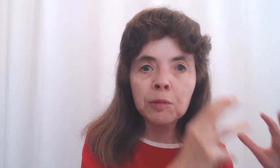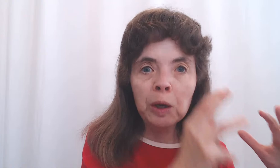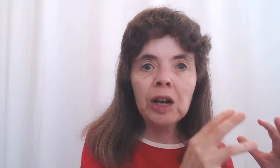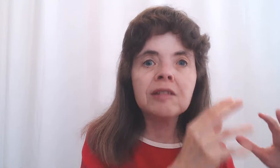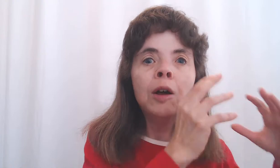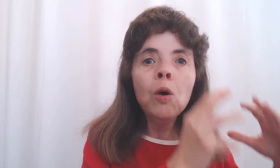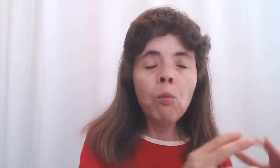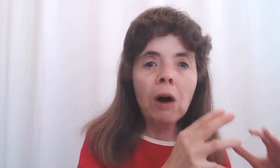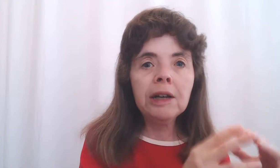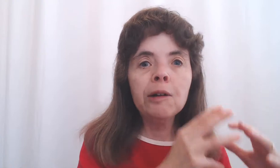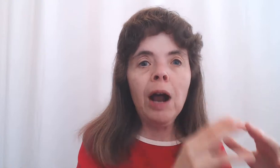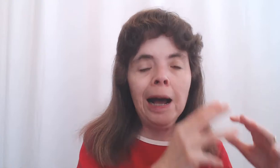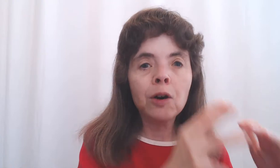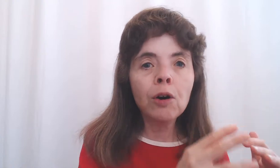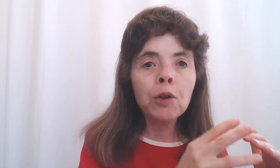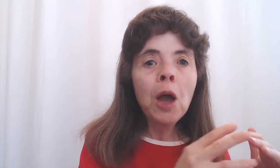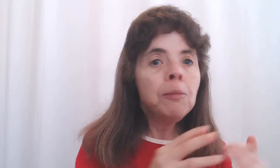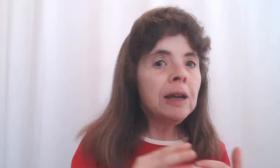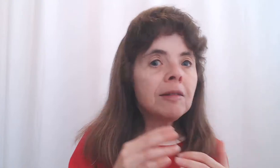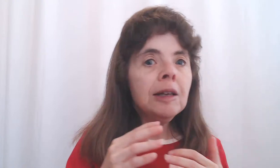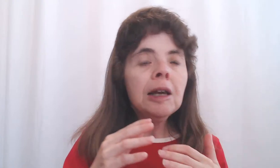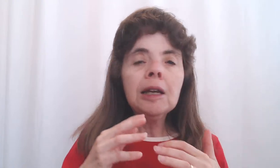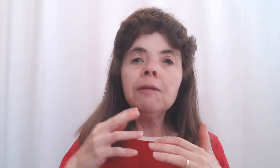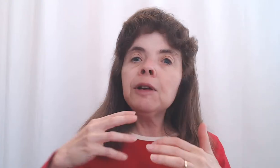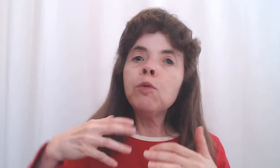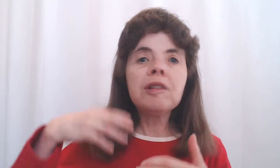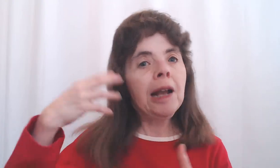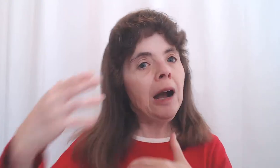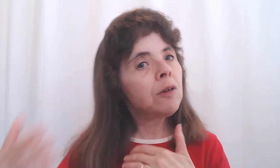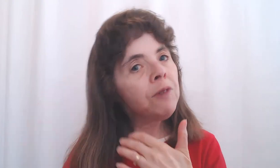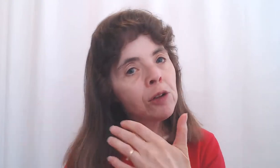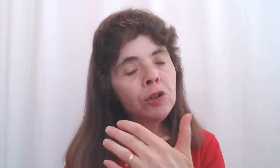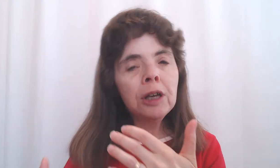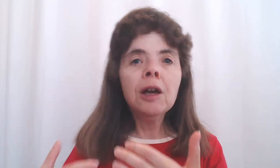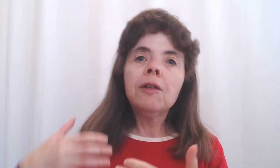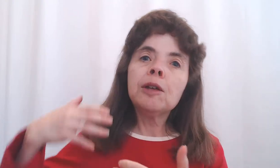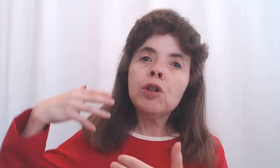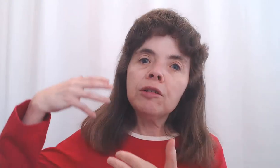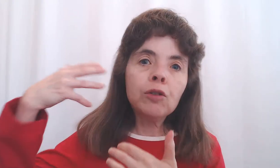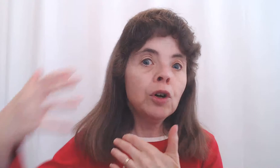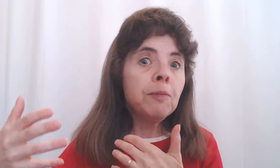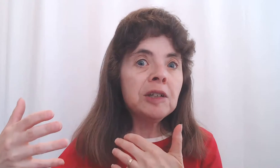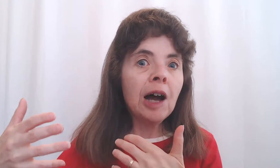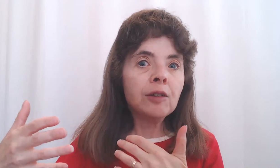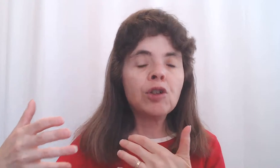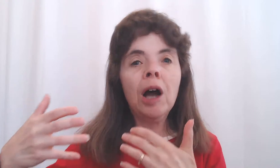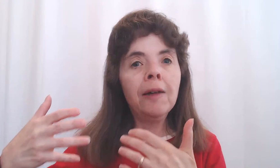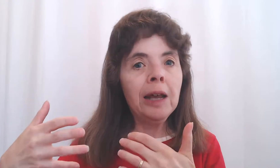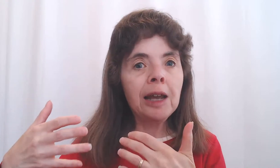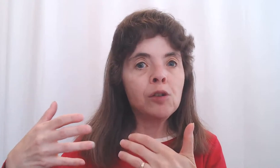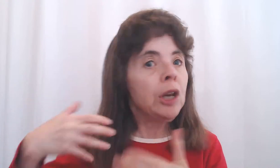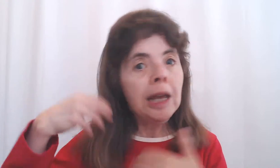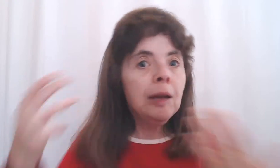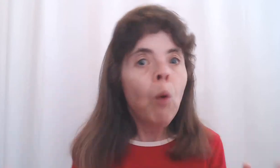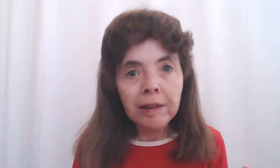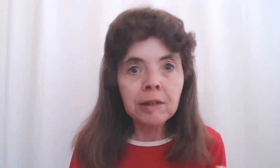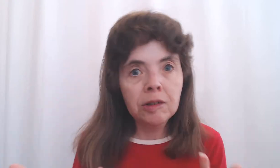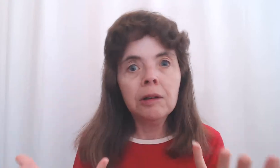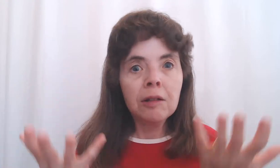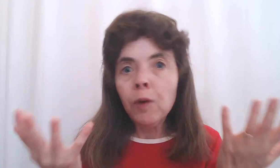experience while here on earth. Because even if we say counterfactually that Jesus could have been touched on that occasion, he wasn't, as